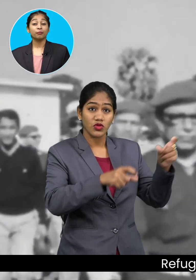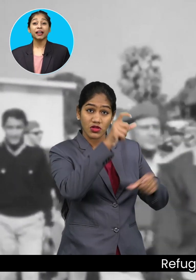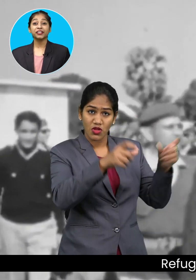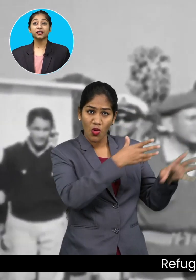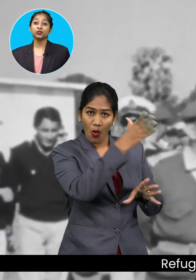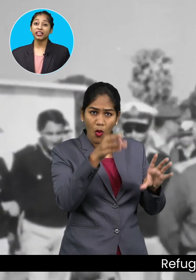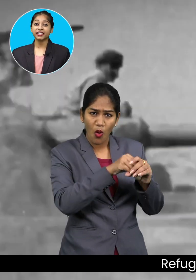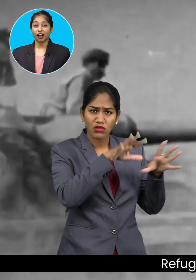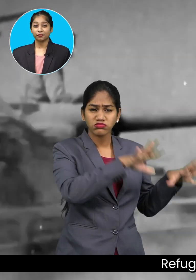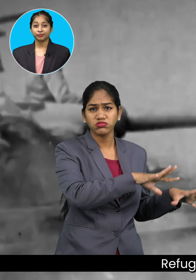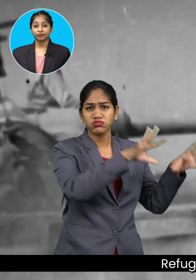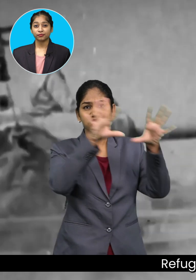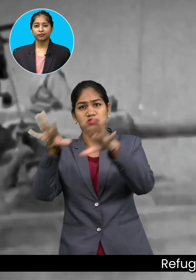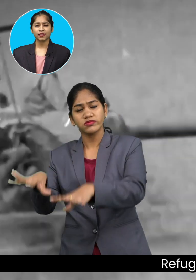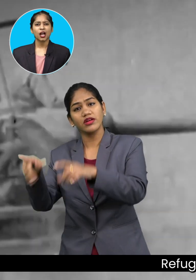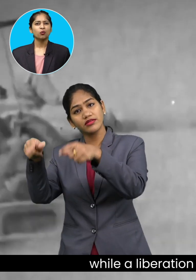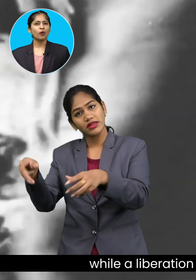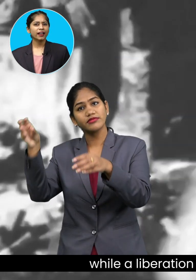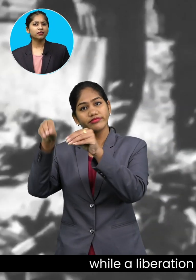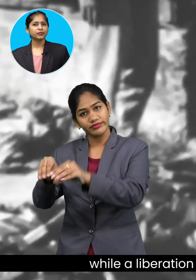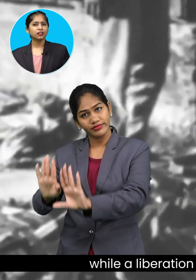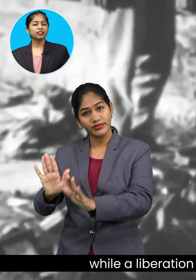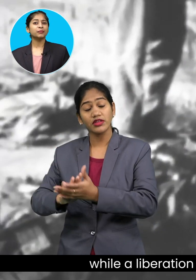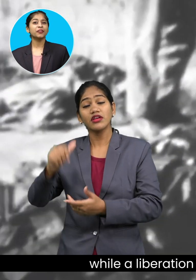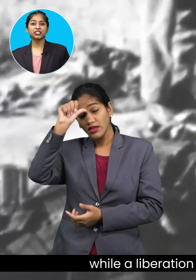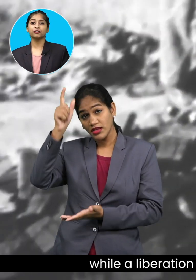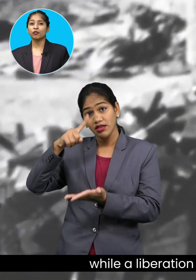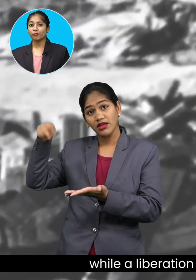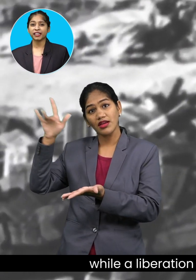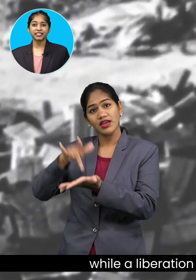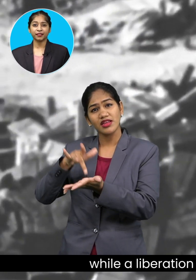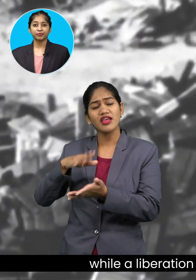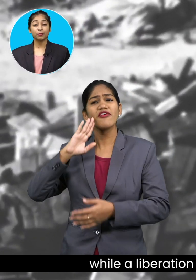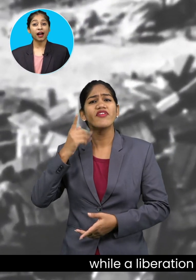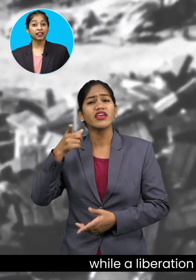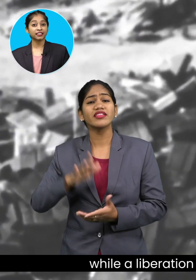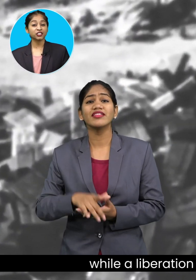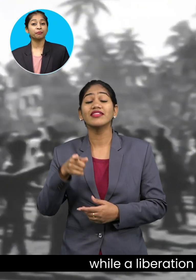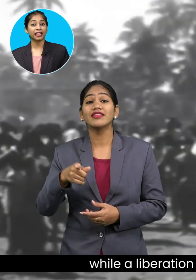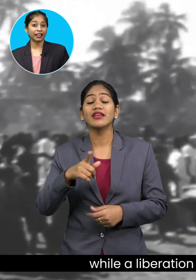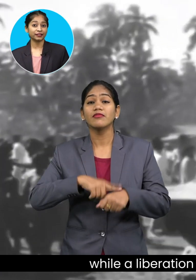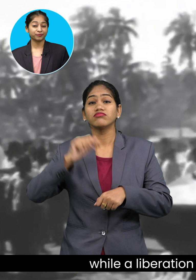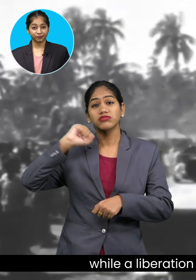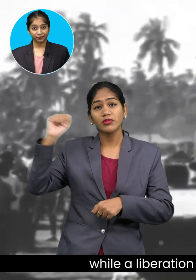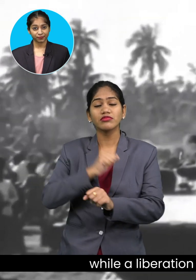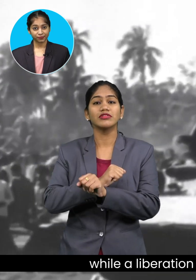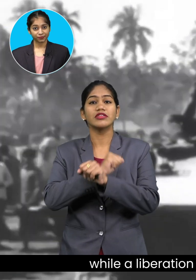Refugees migrated to India, while a liberation movement in Bangladesh